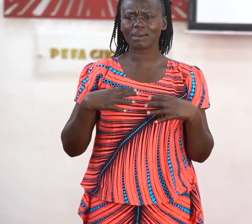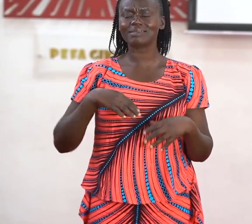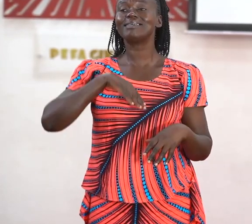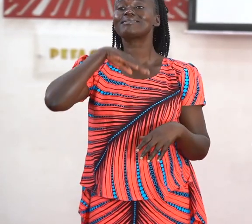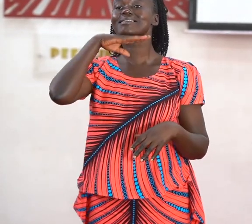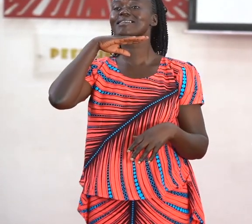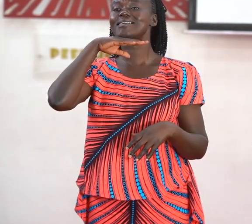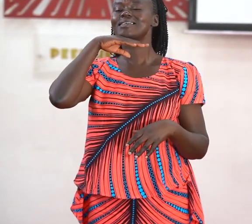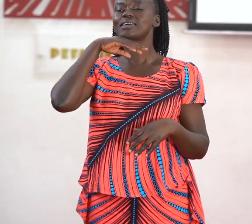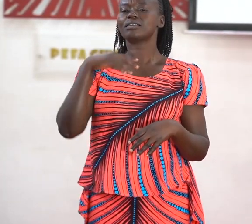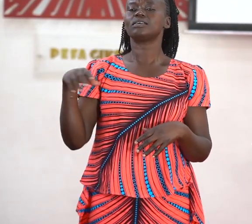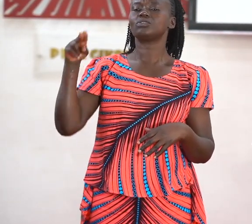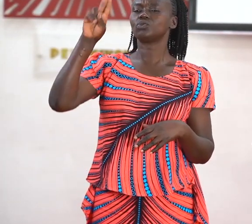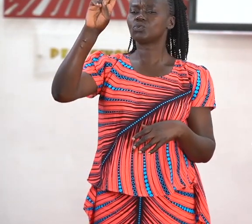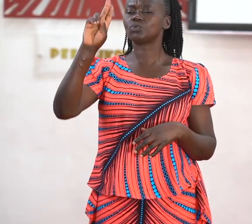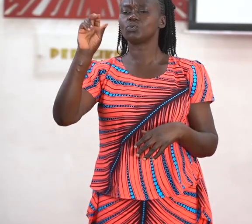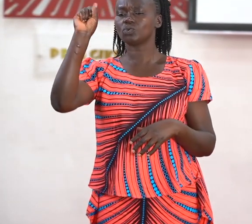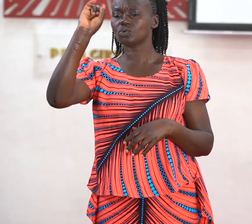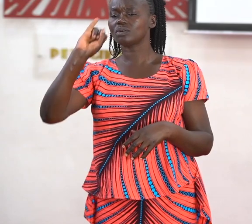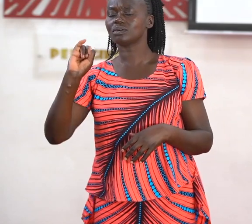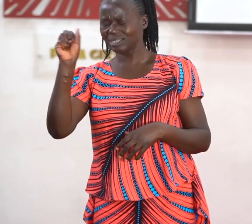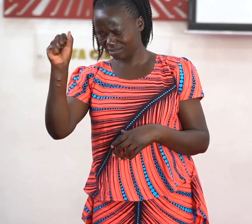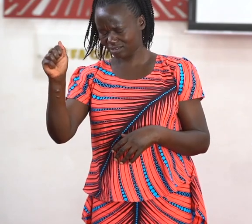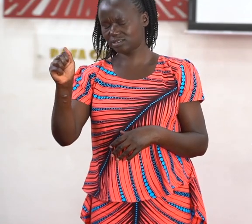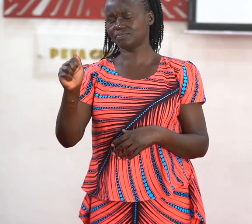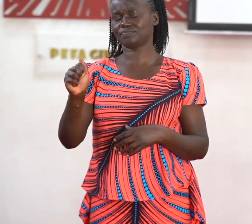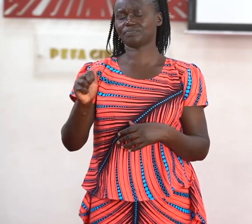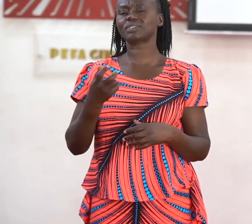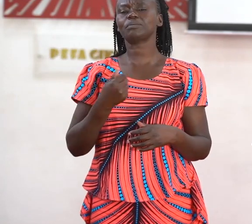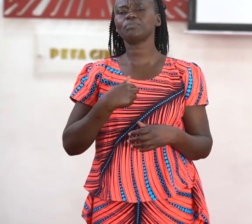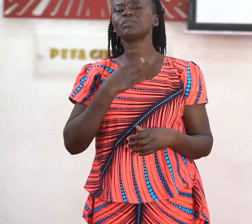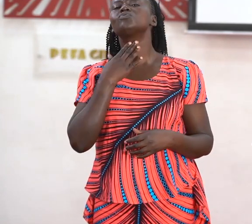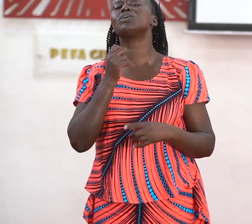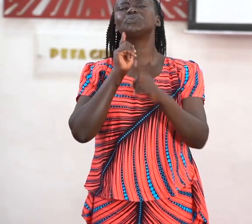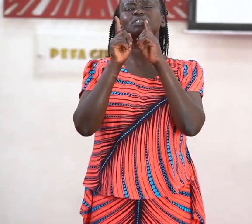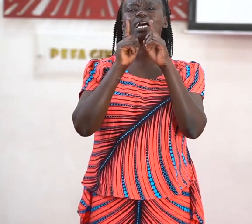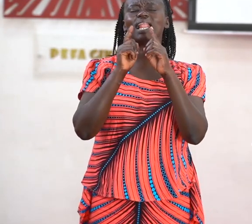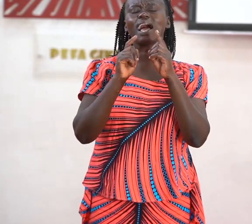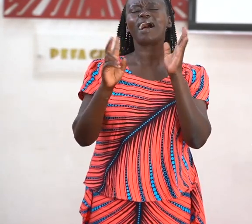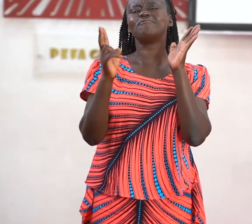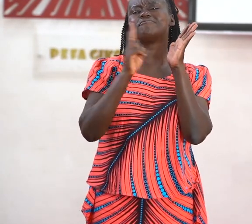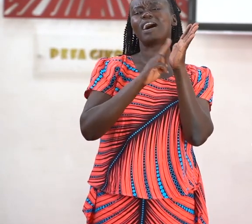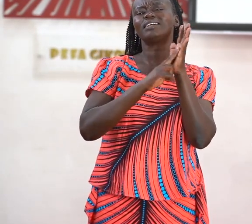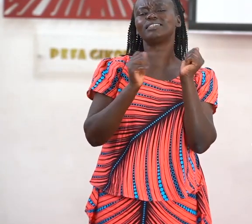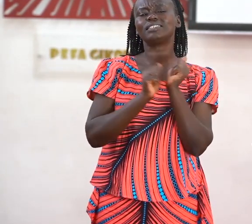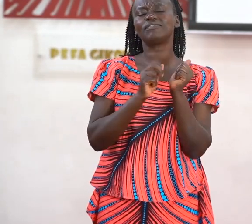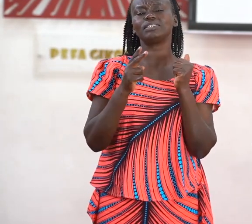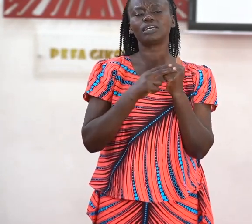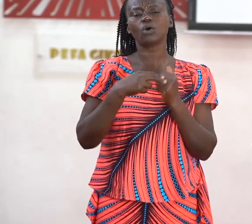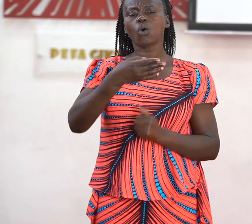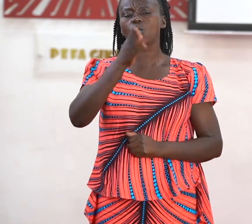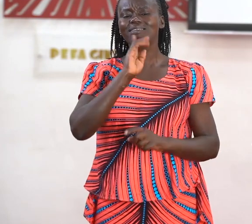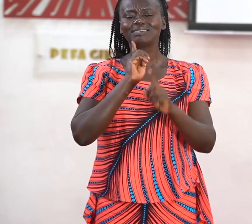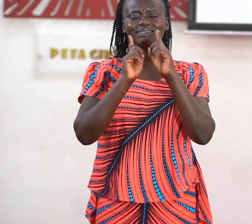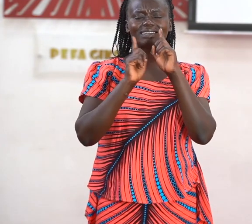of A. But I'm wanting to tell you, in verse 17, that is the word of God that God has given me to tell